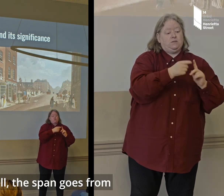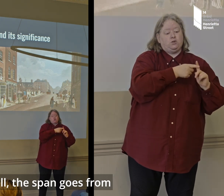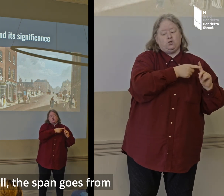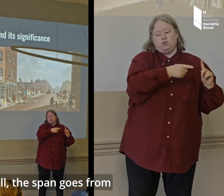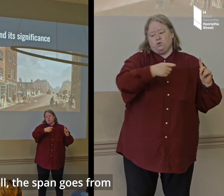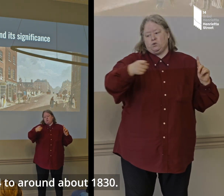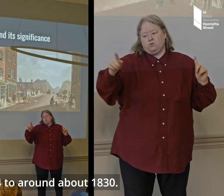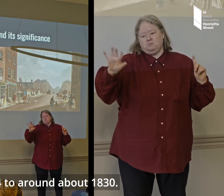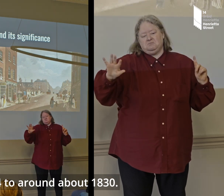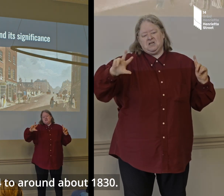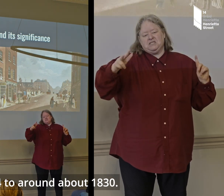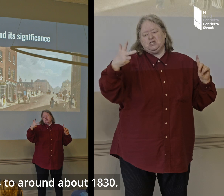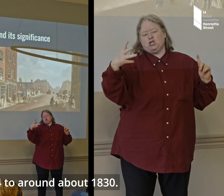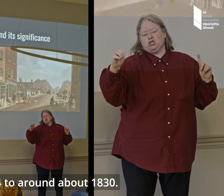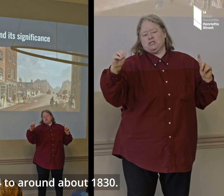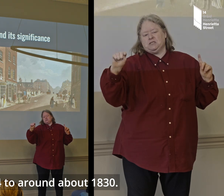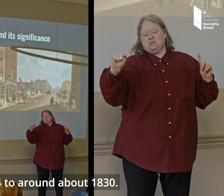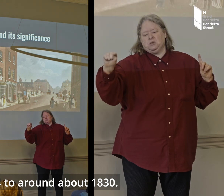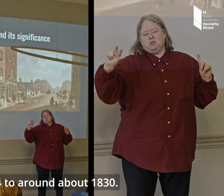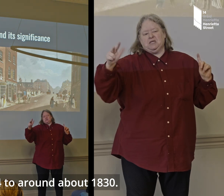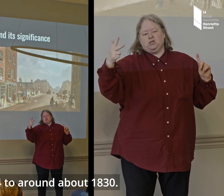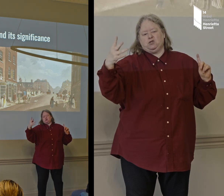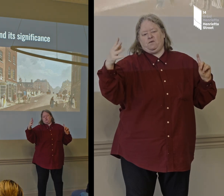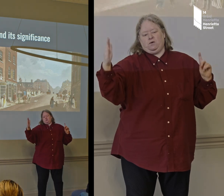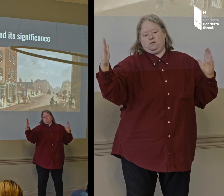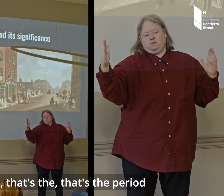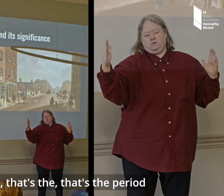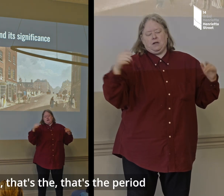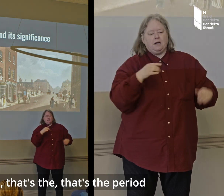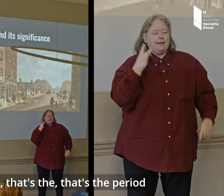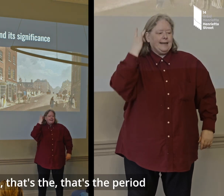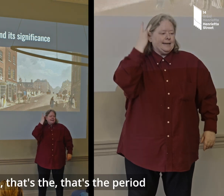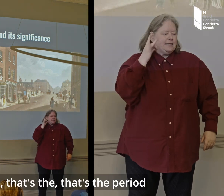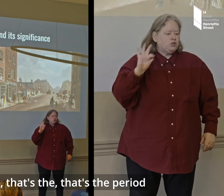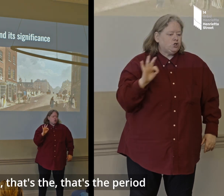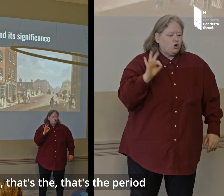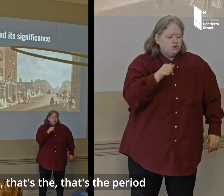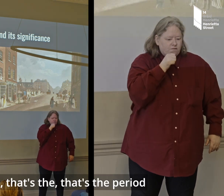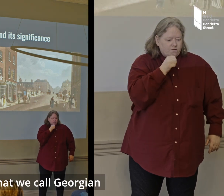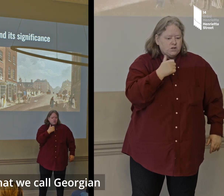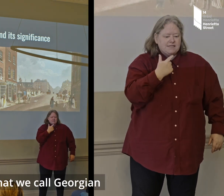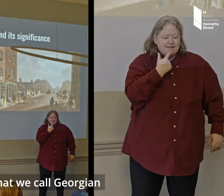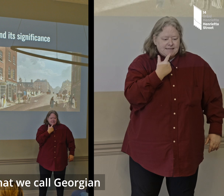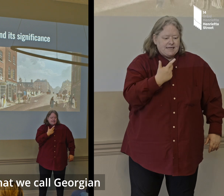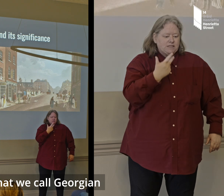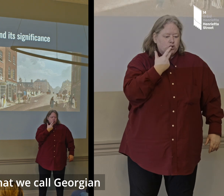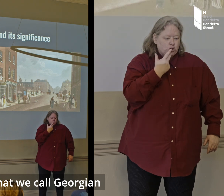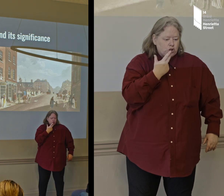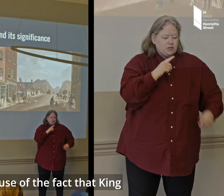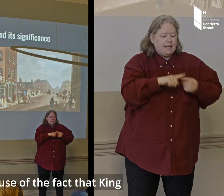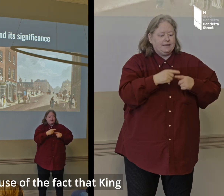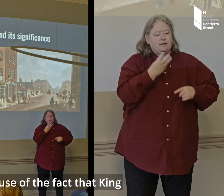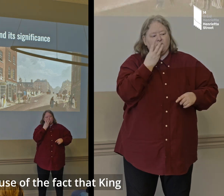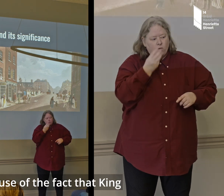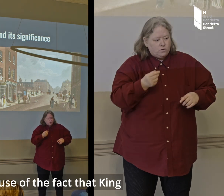Well, the span goes from 1714 to around about 1830. That's the period that we call Georgian, because